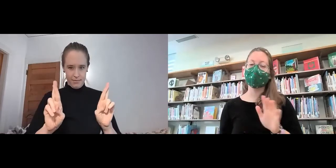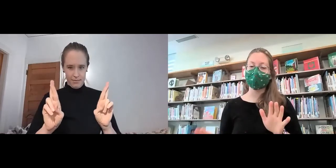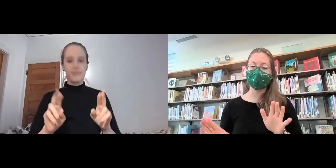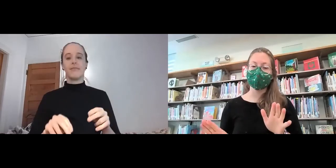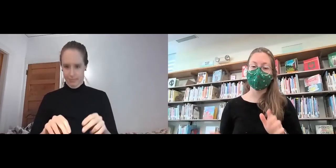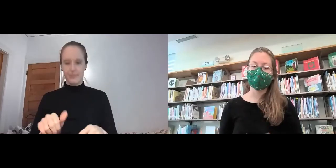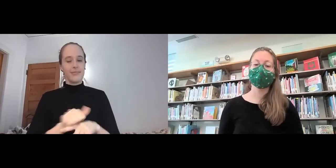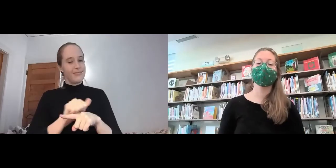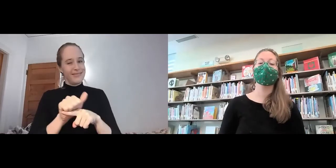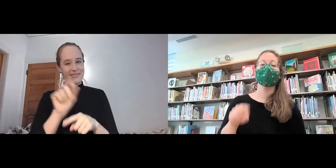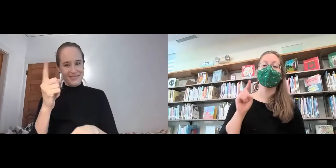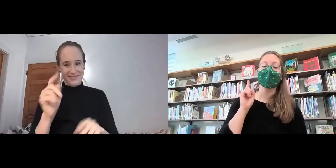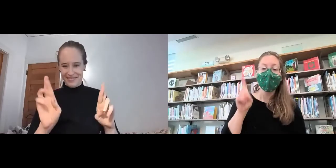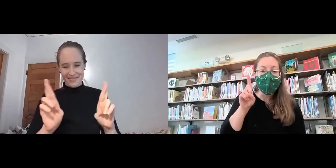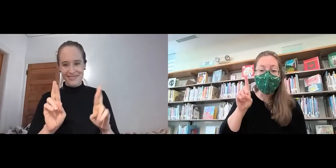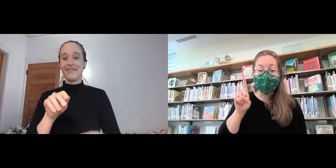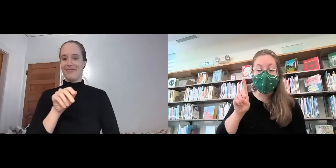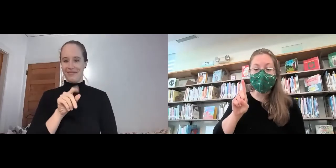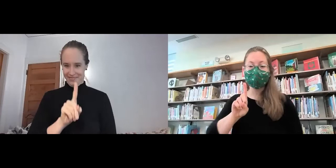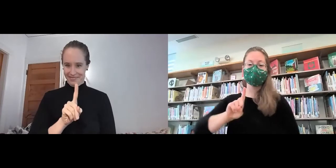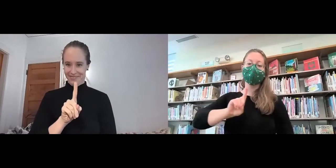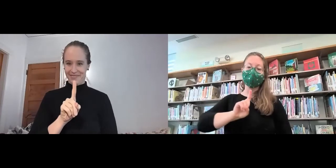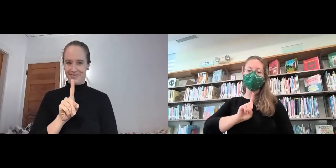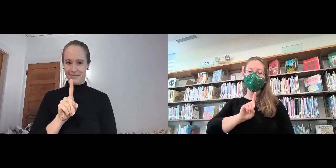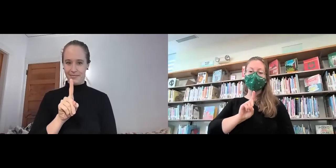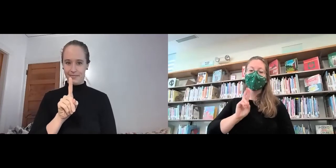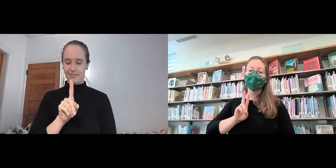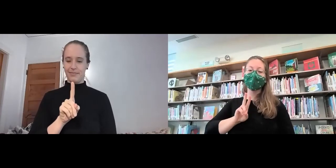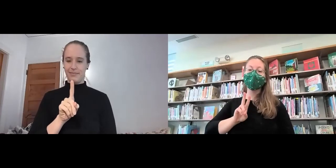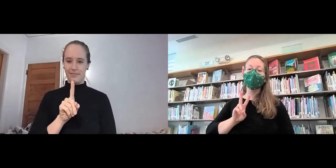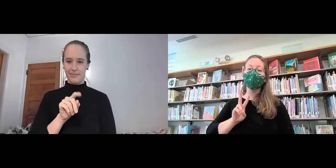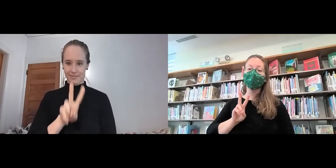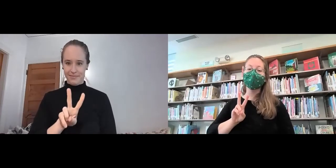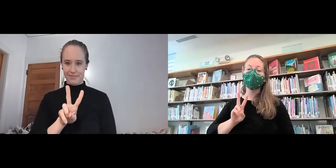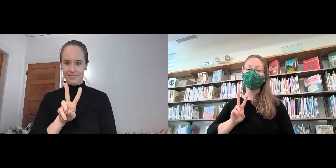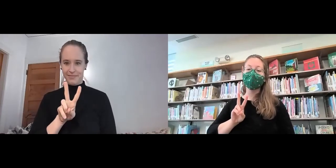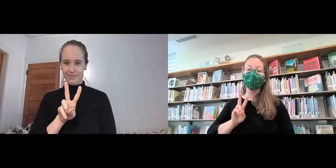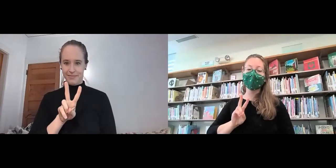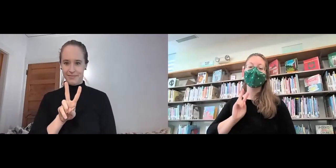So we'll practice that first. So it's going to be 1, 2,